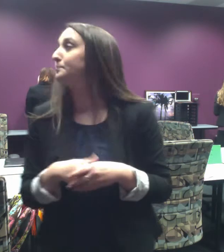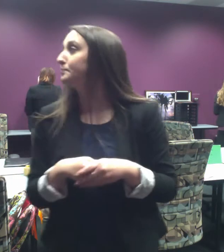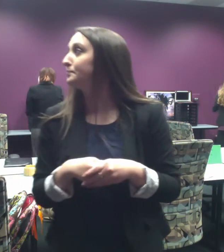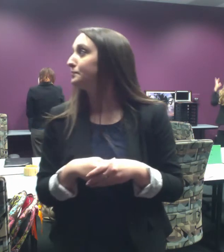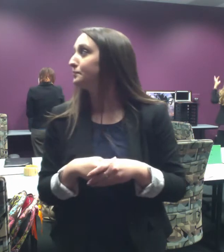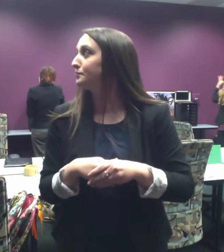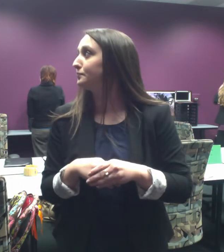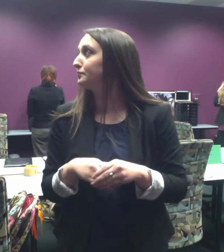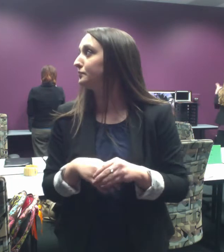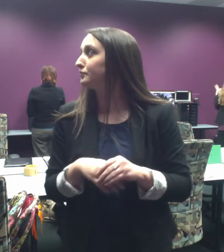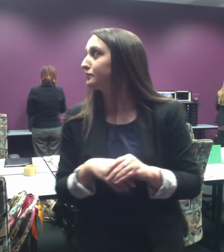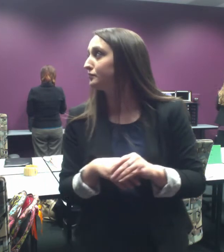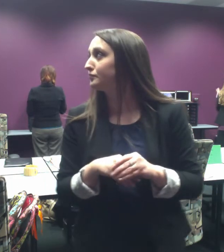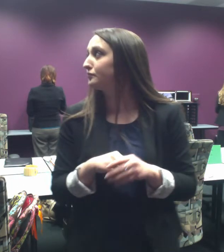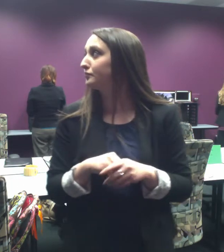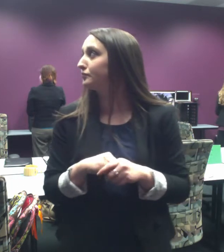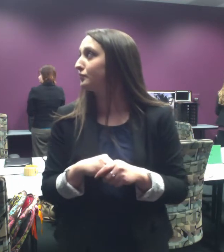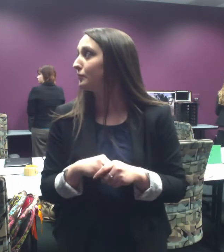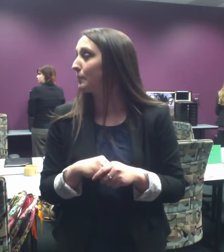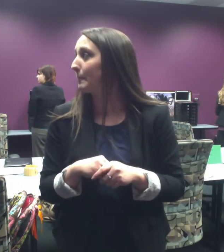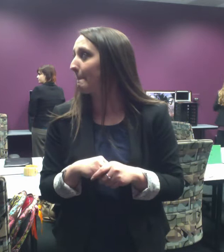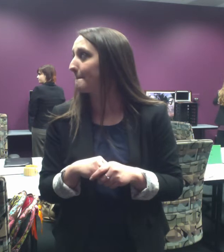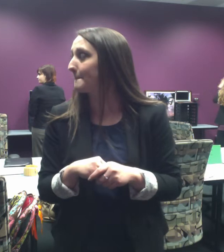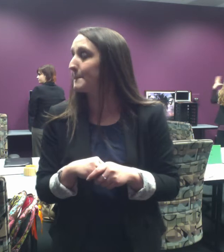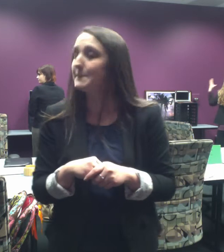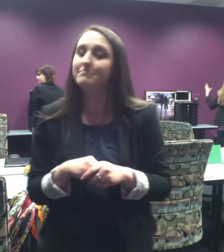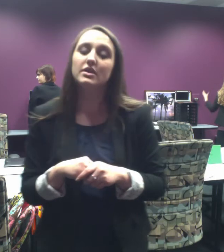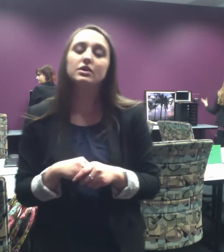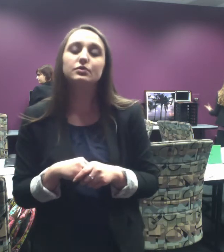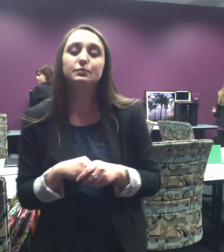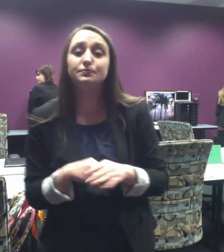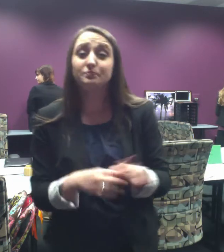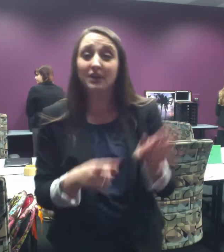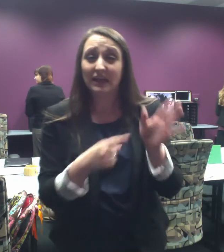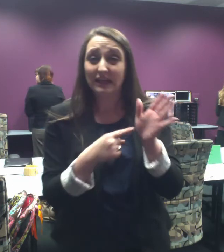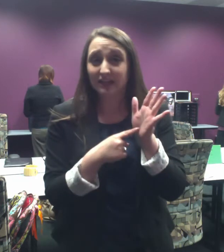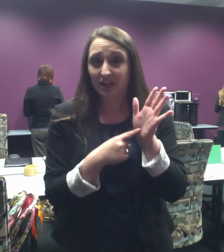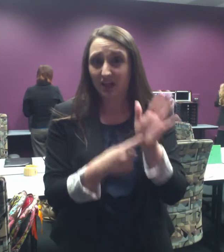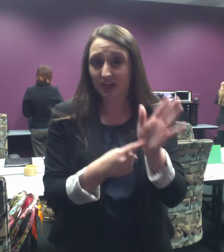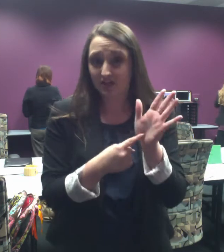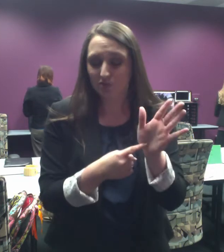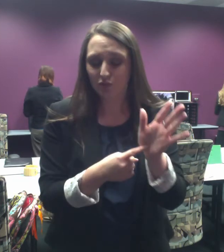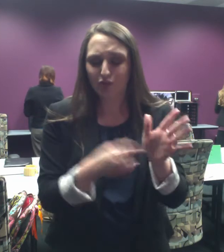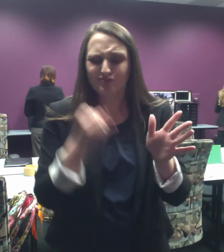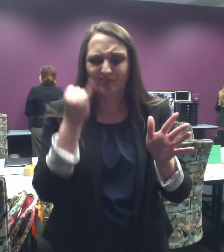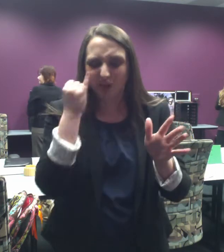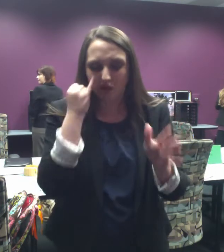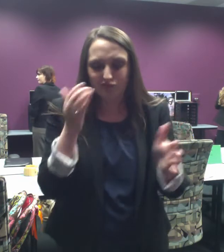it says that if I have this box of air at 80 degrees, it will hold